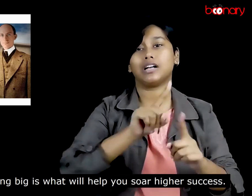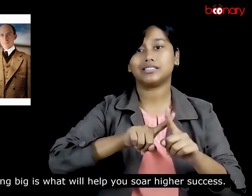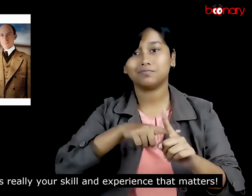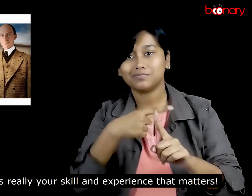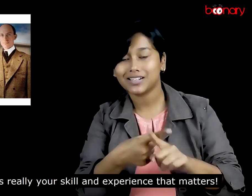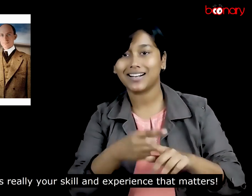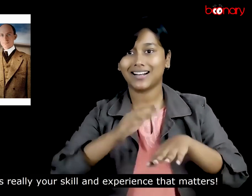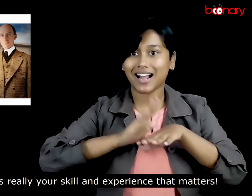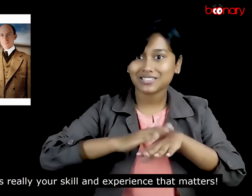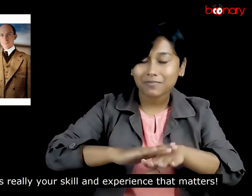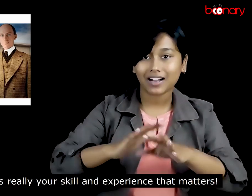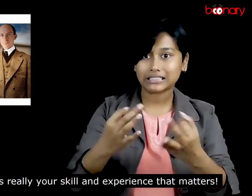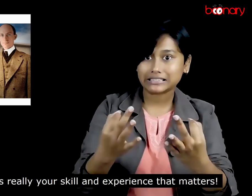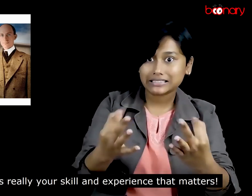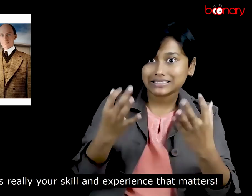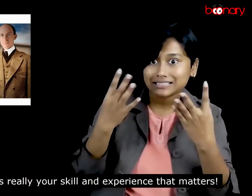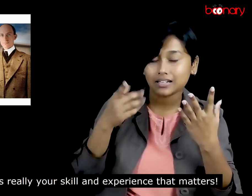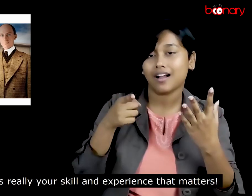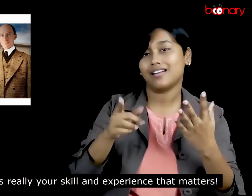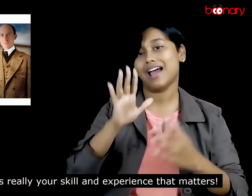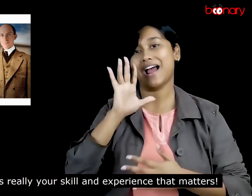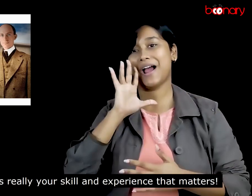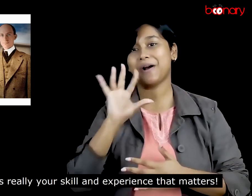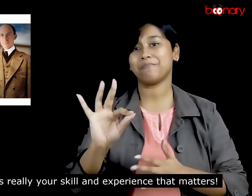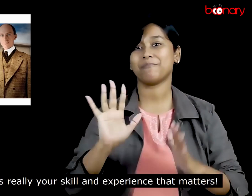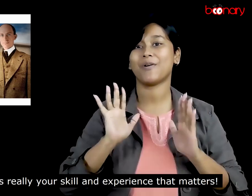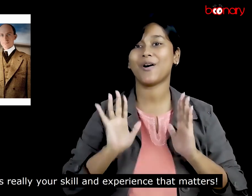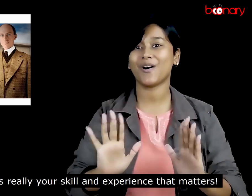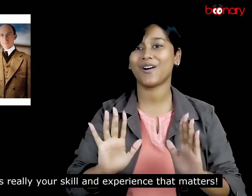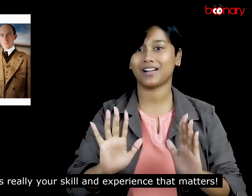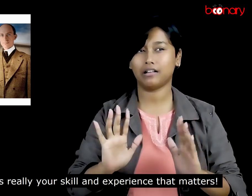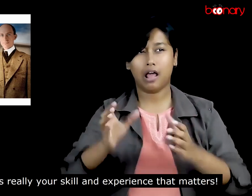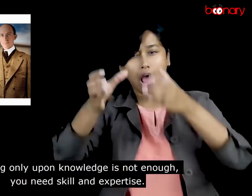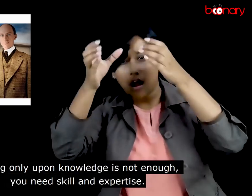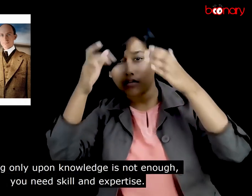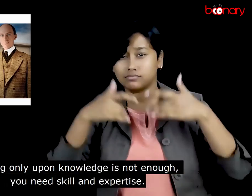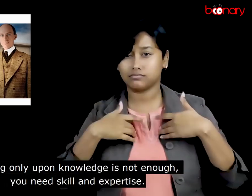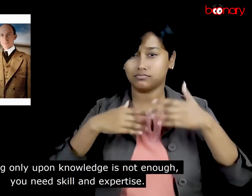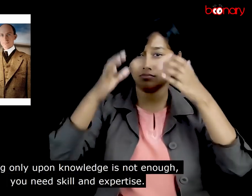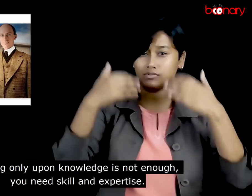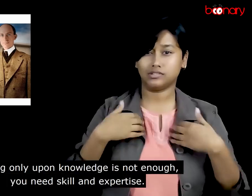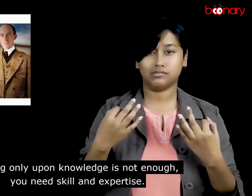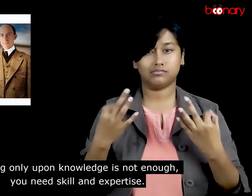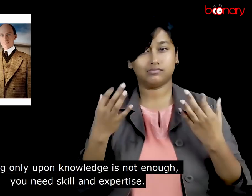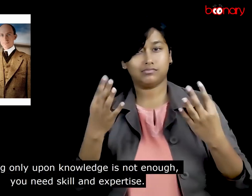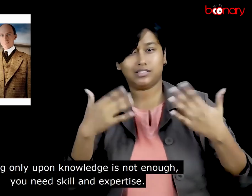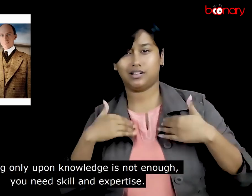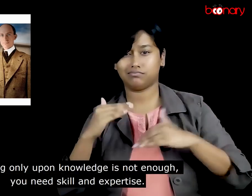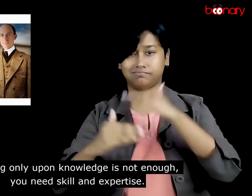Therefore, it's really your skill and experience that matters. Leaning only upon knowledge